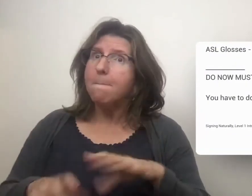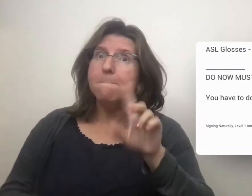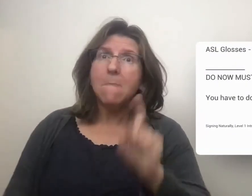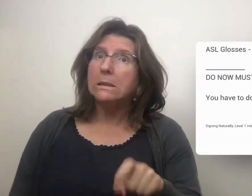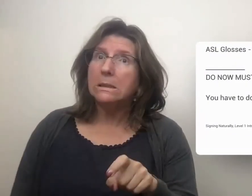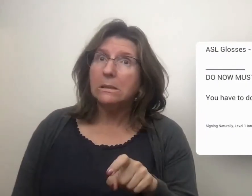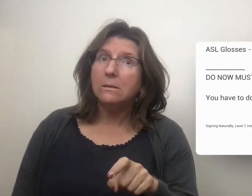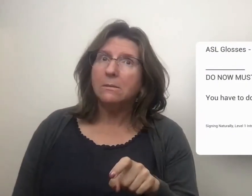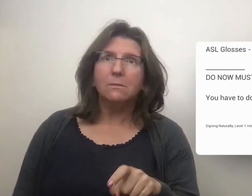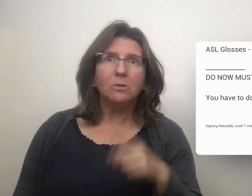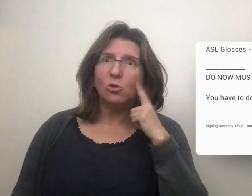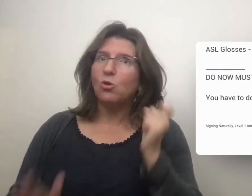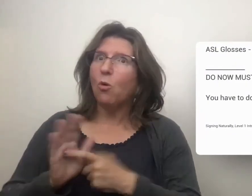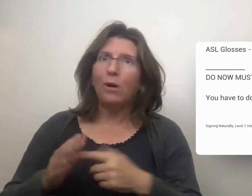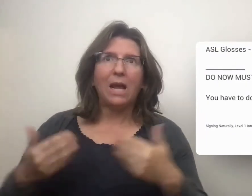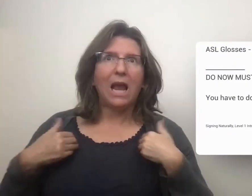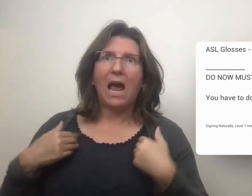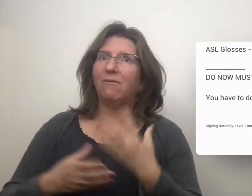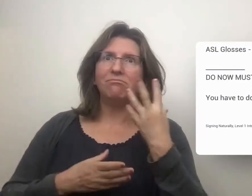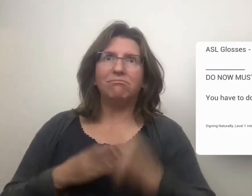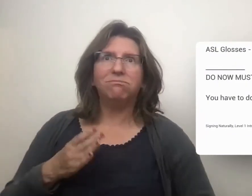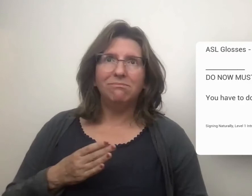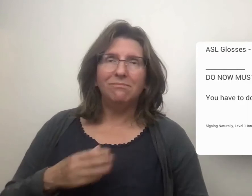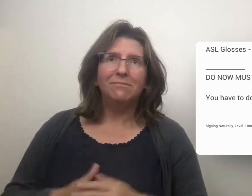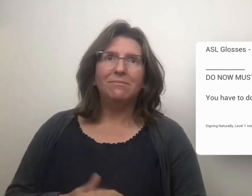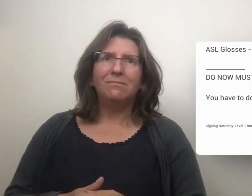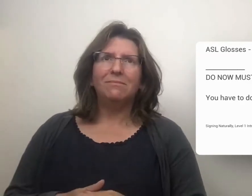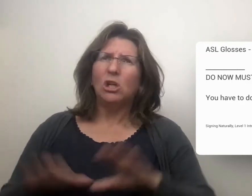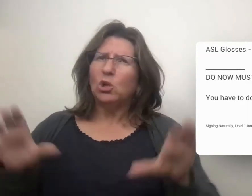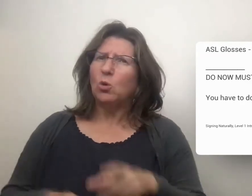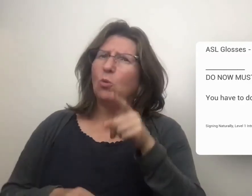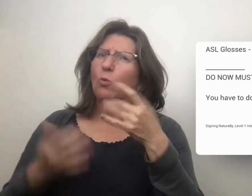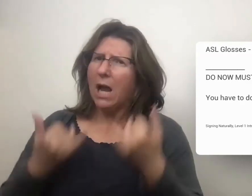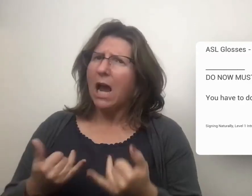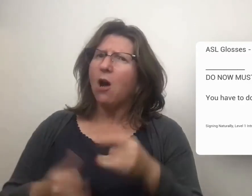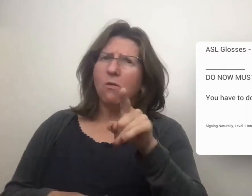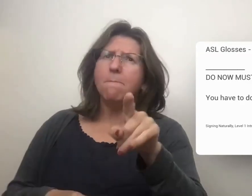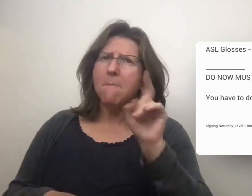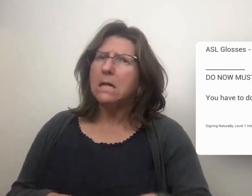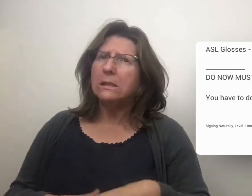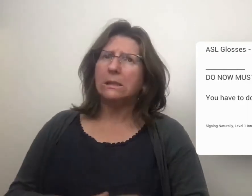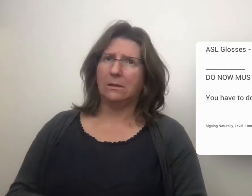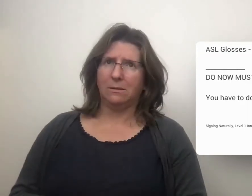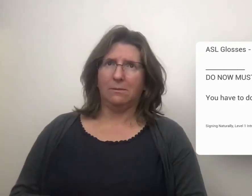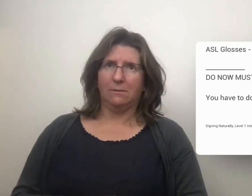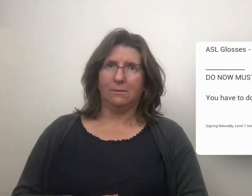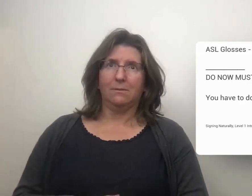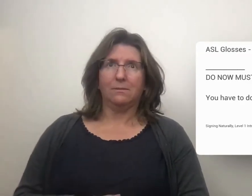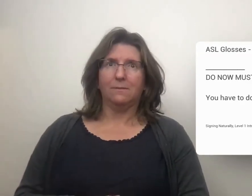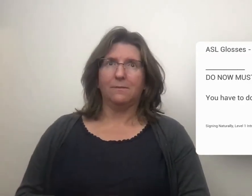But in ASL, it's not the sign have, possession, that would convey the proper meaning. It's the sign must that